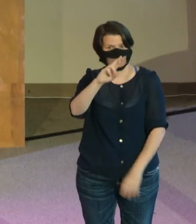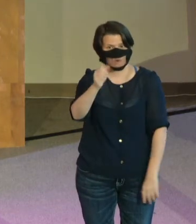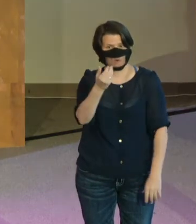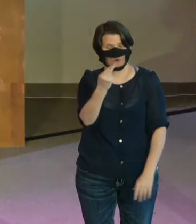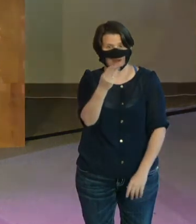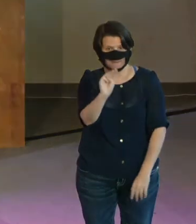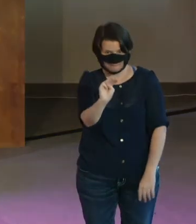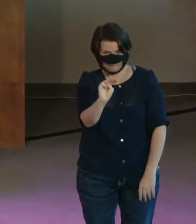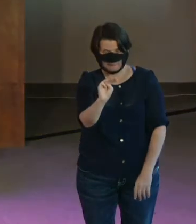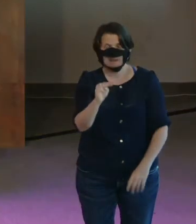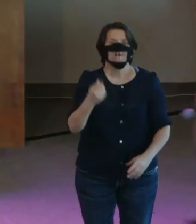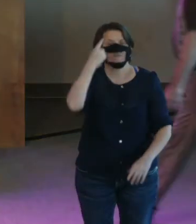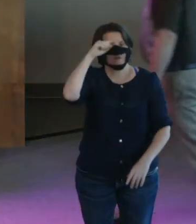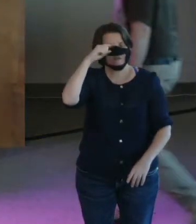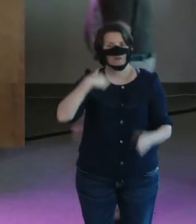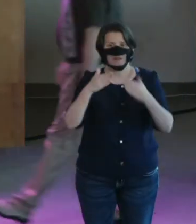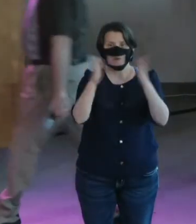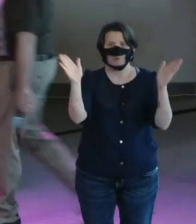prayer.